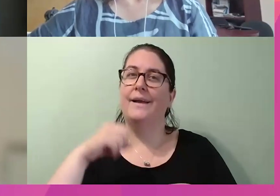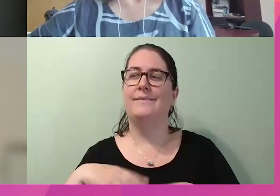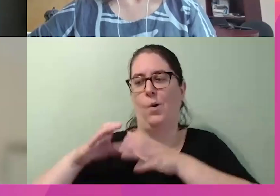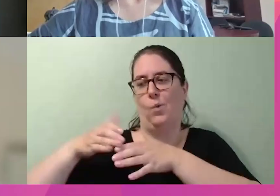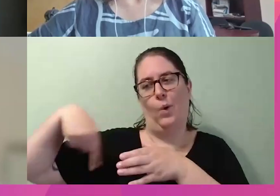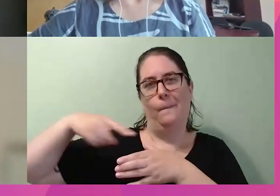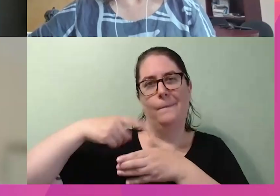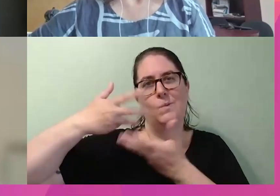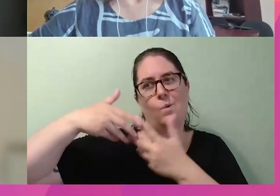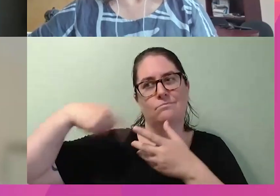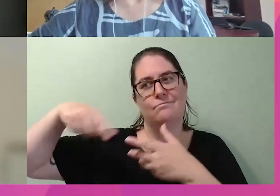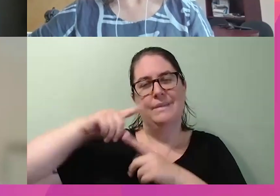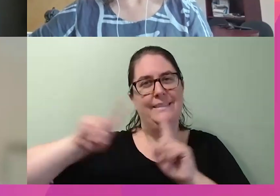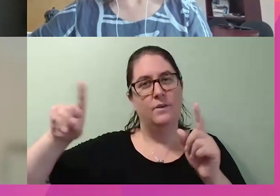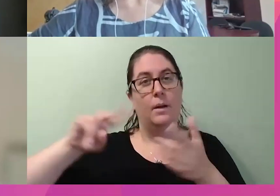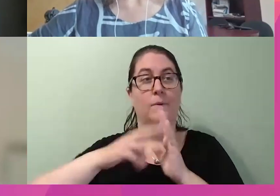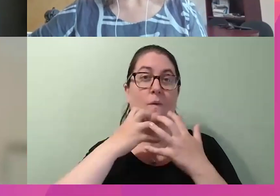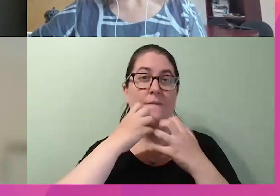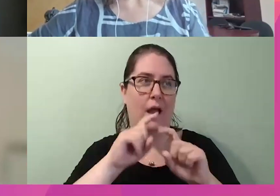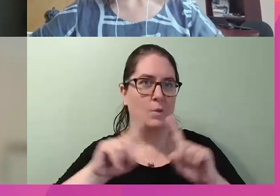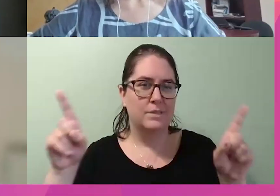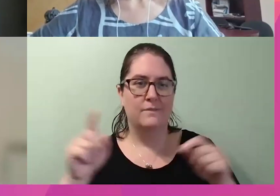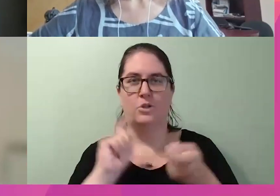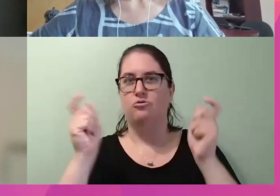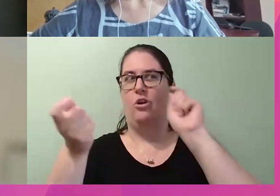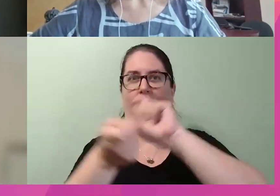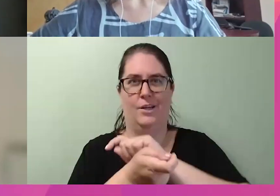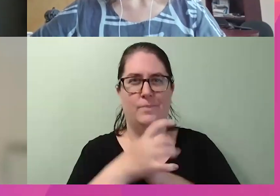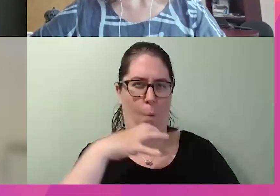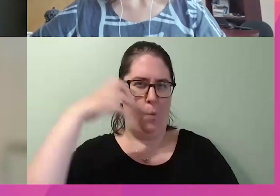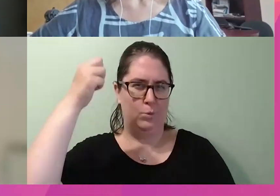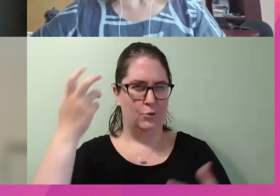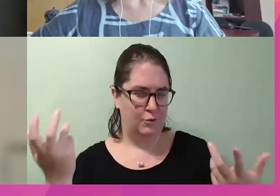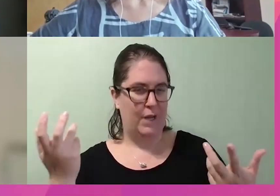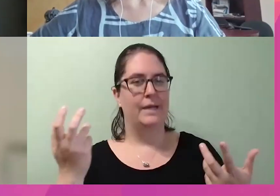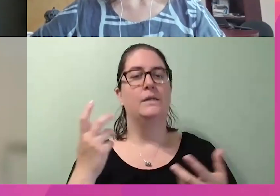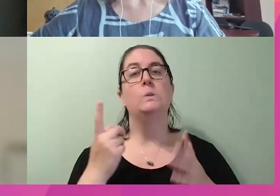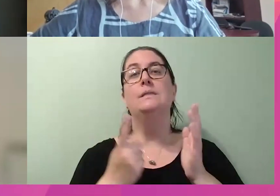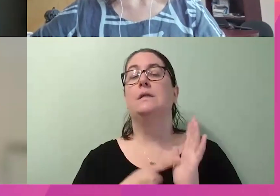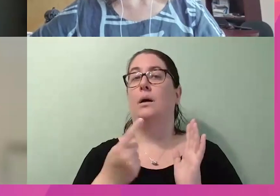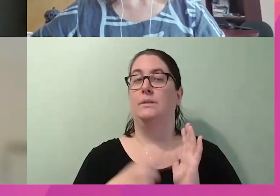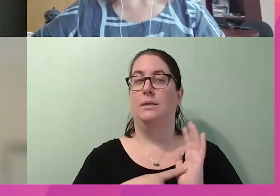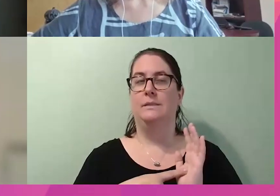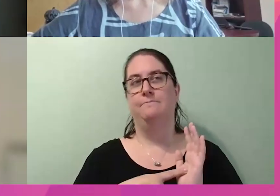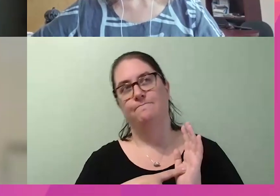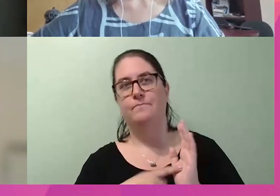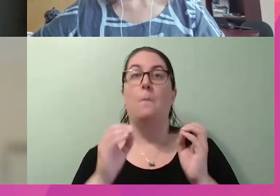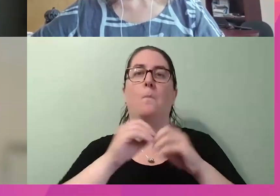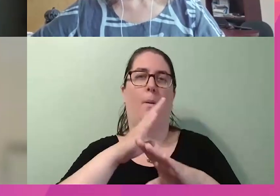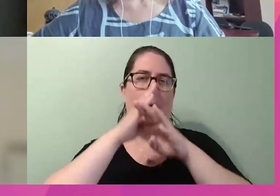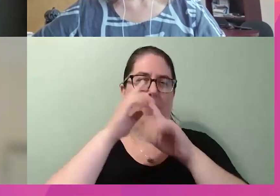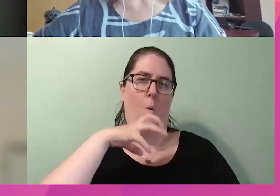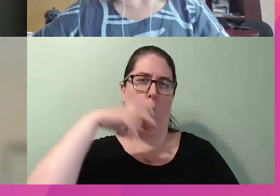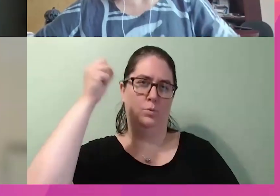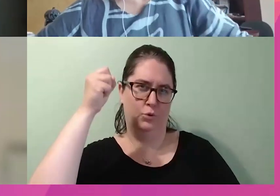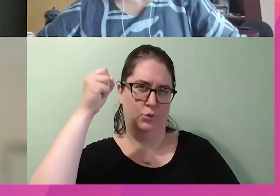differences, changes in values over time, there can even be greater barriers to older